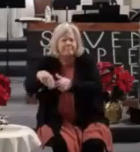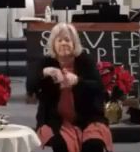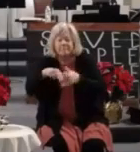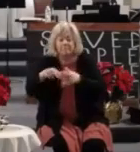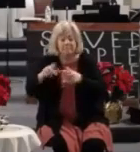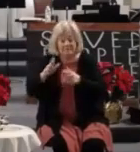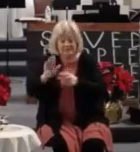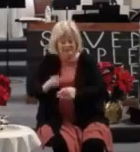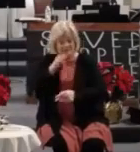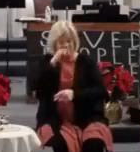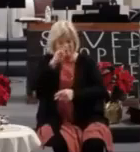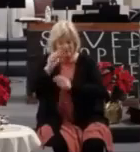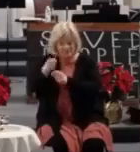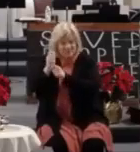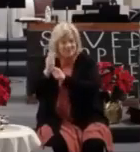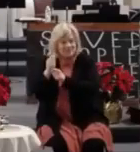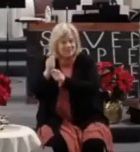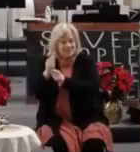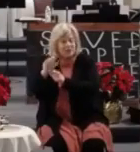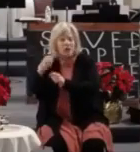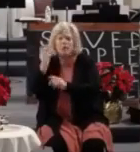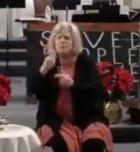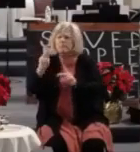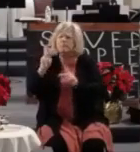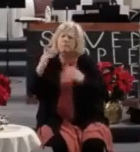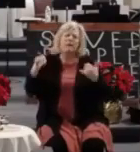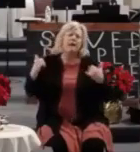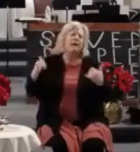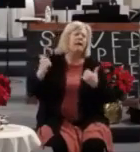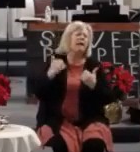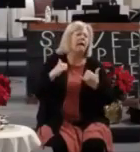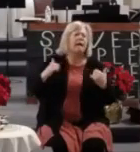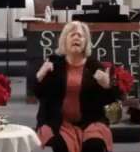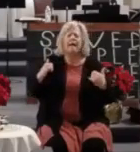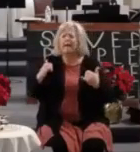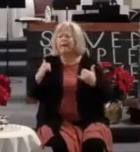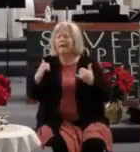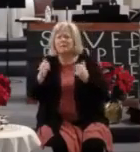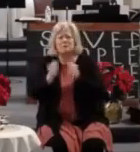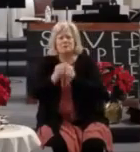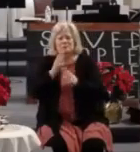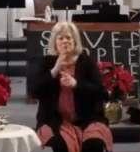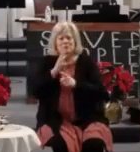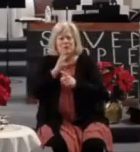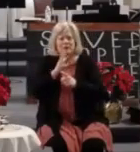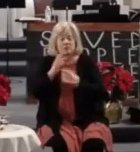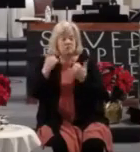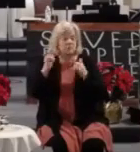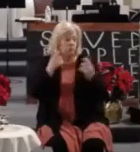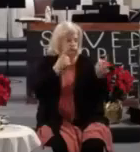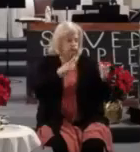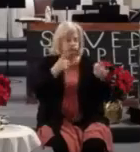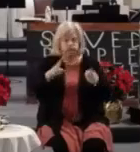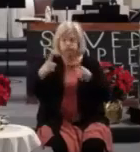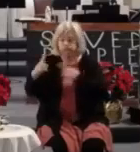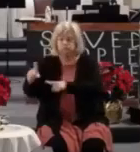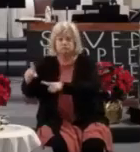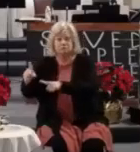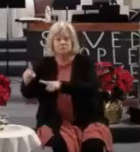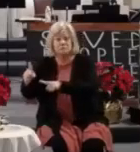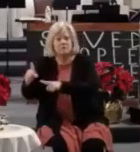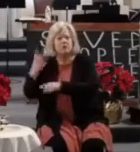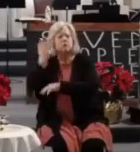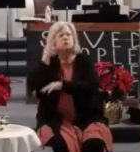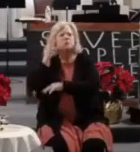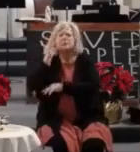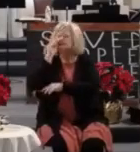fishing, while others played in the water. And there were still other things going on. There were trees